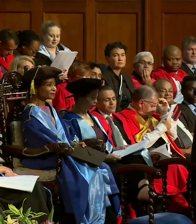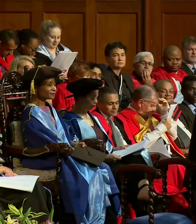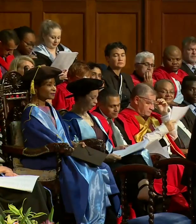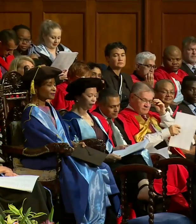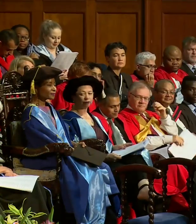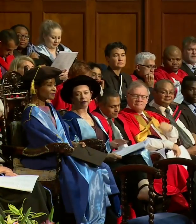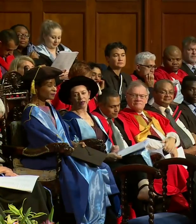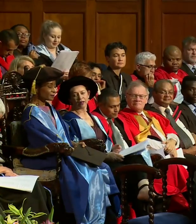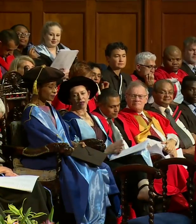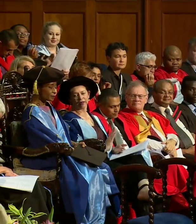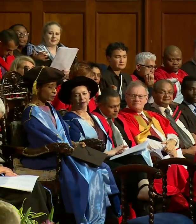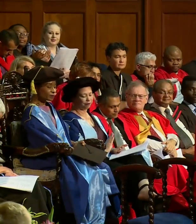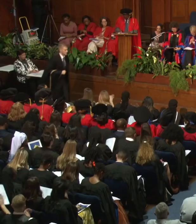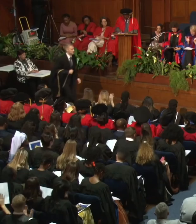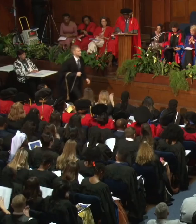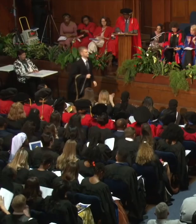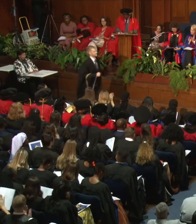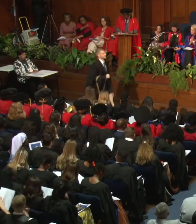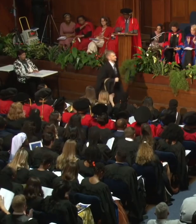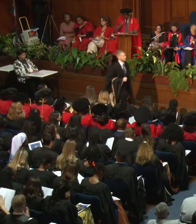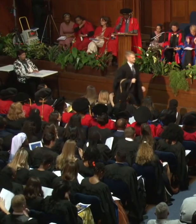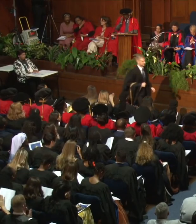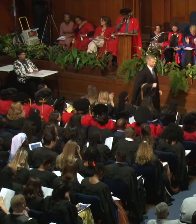Ryan David Holtz.